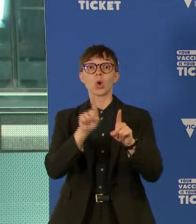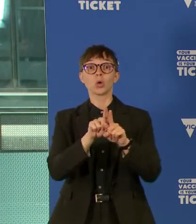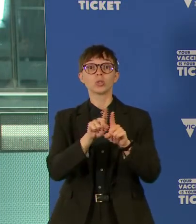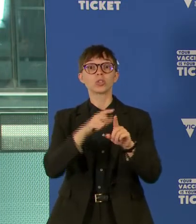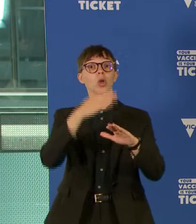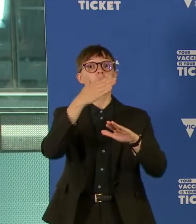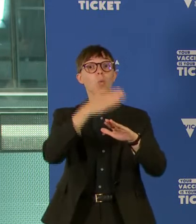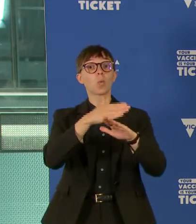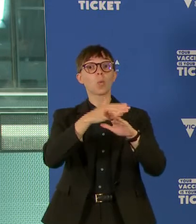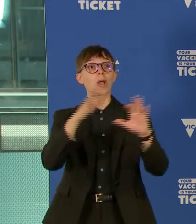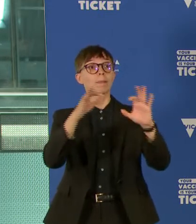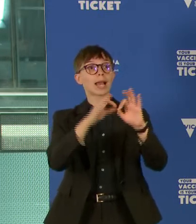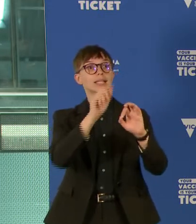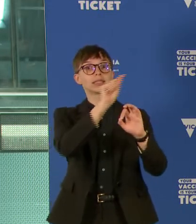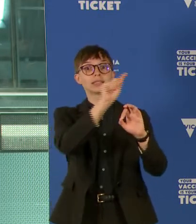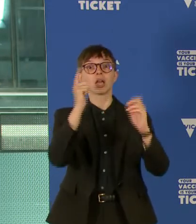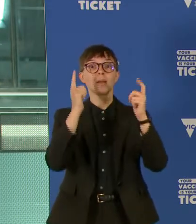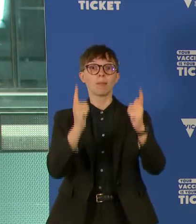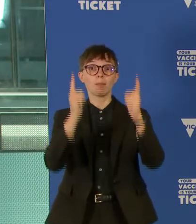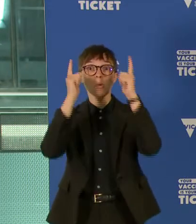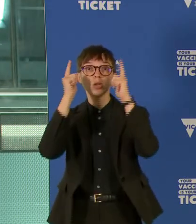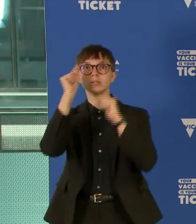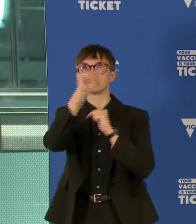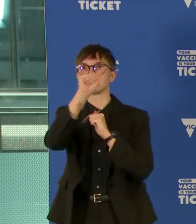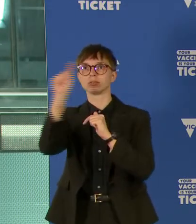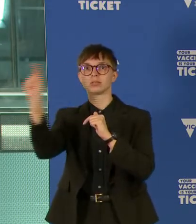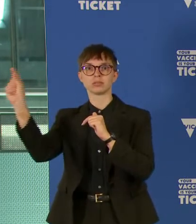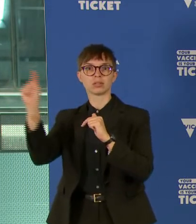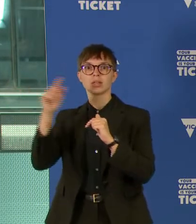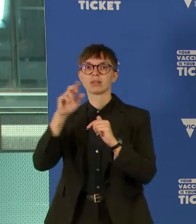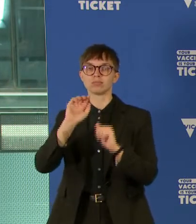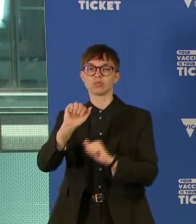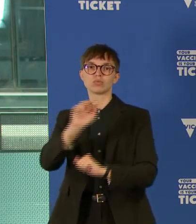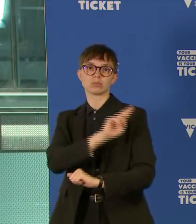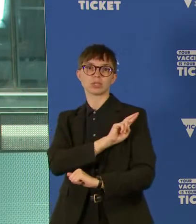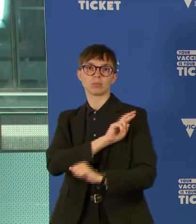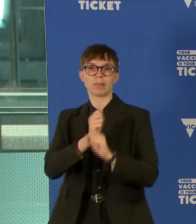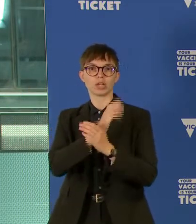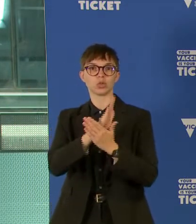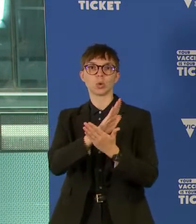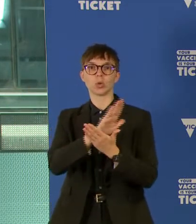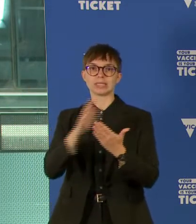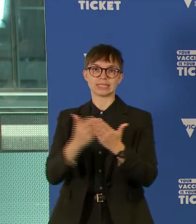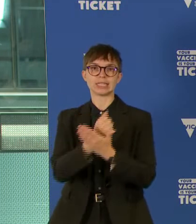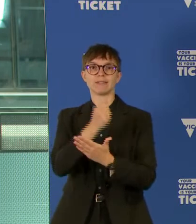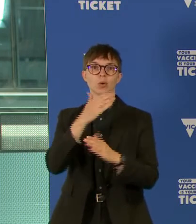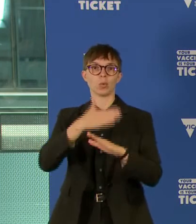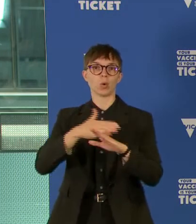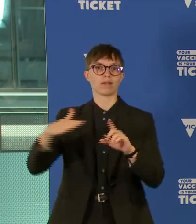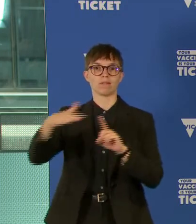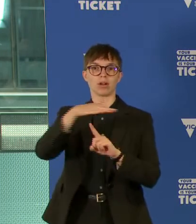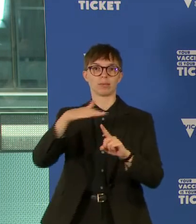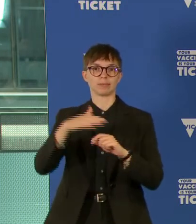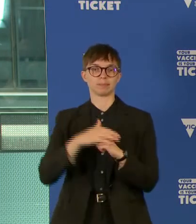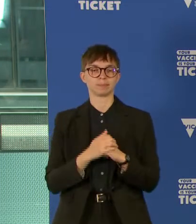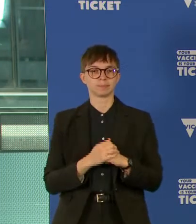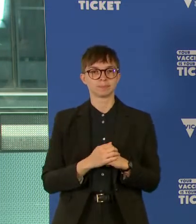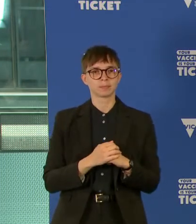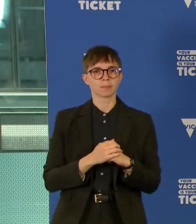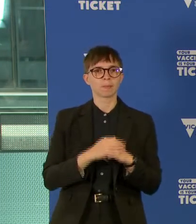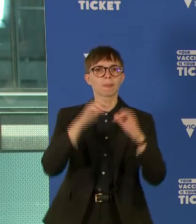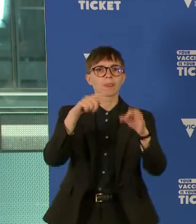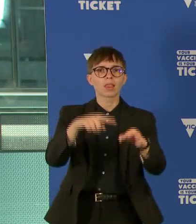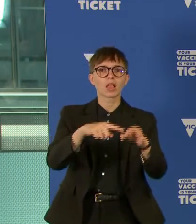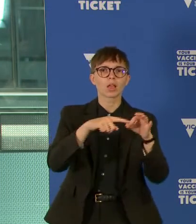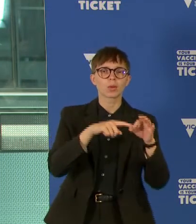industry, workplace and community level measures. Can you foresee, just quickly, can you foresee a time in the